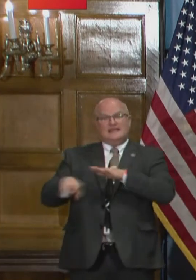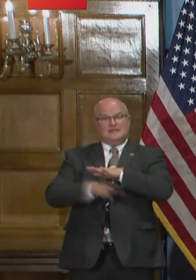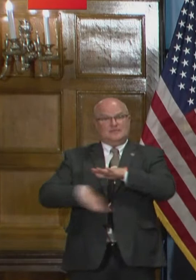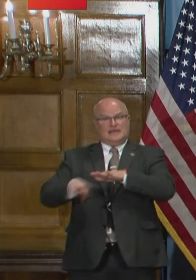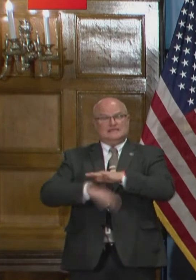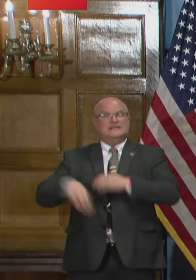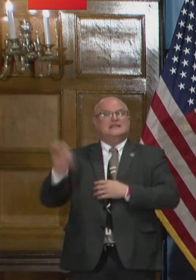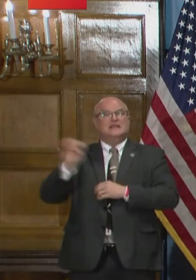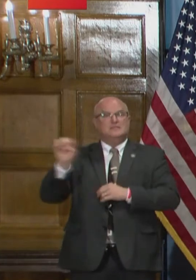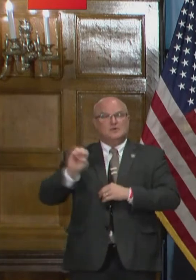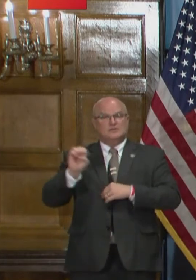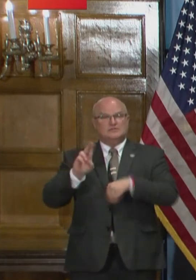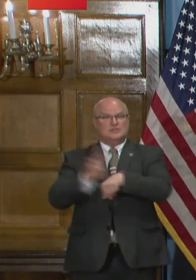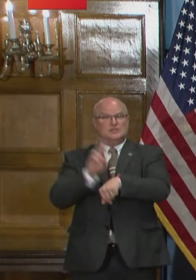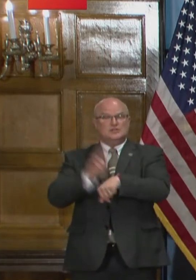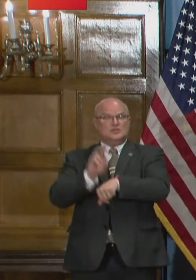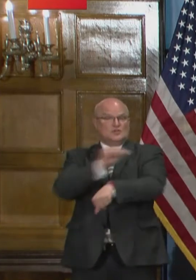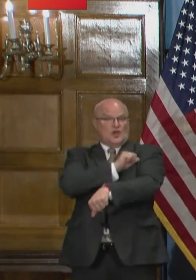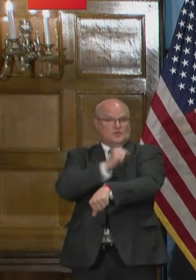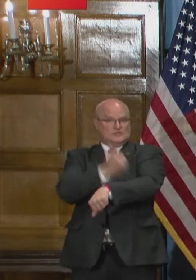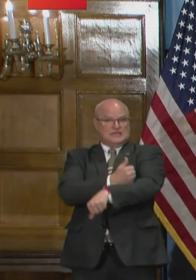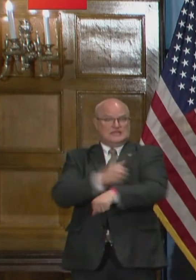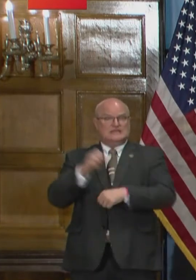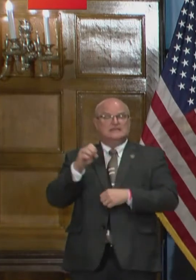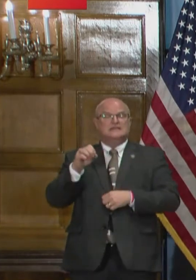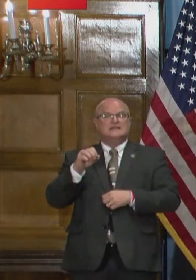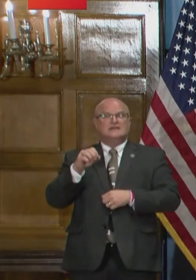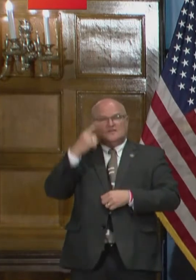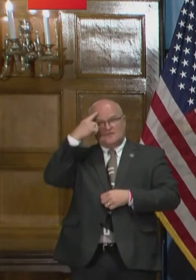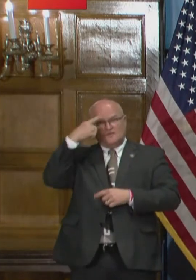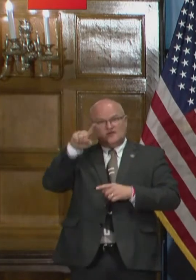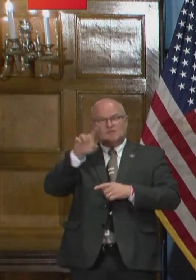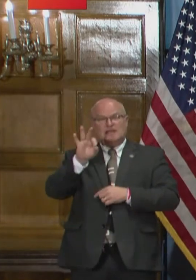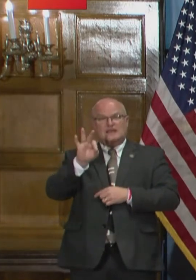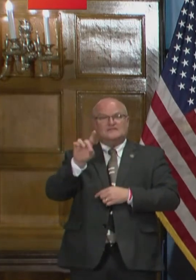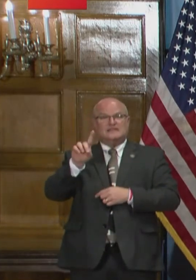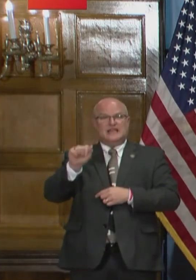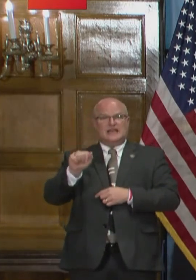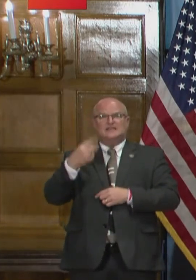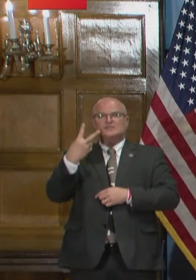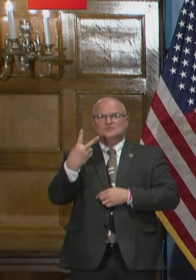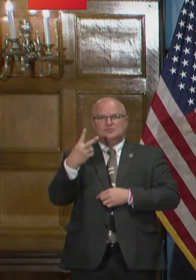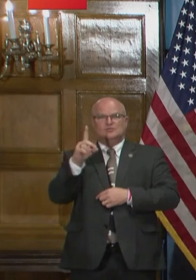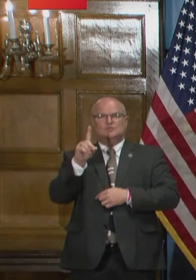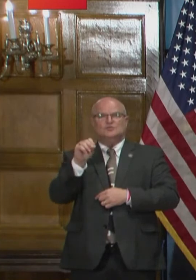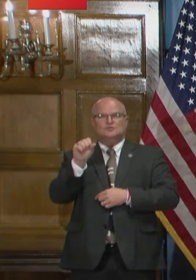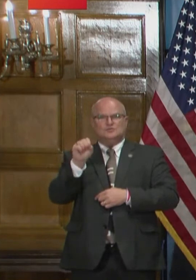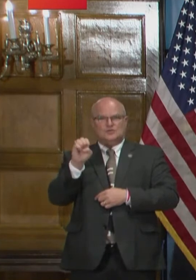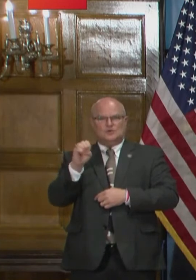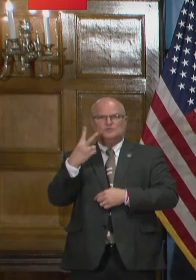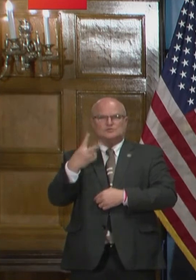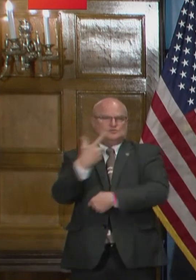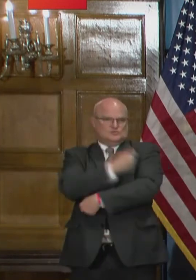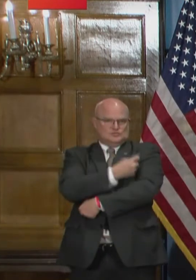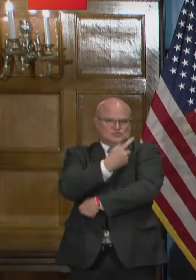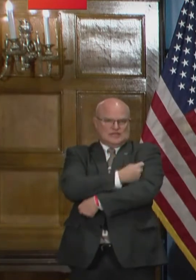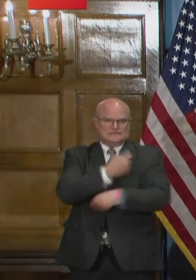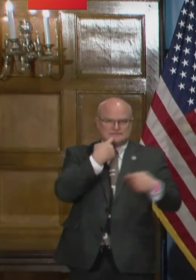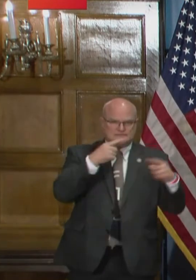the emergency use authorization by the FDA, that it's a two-dose regimen that we want to